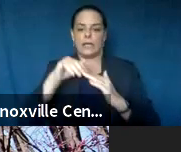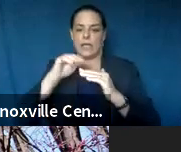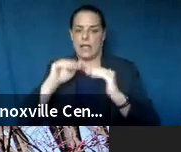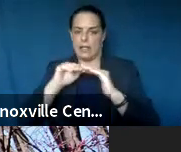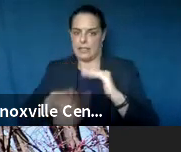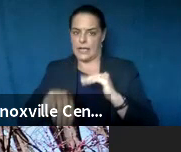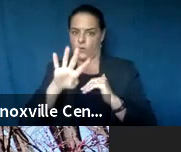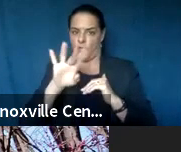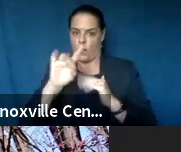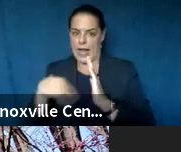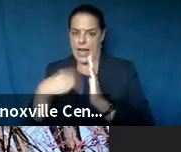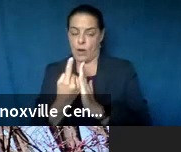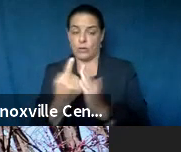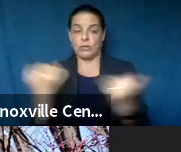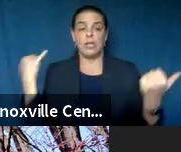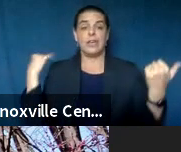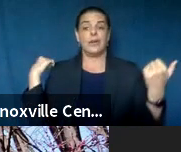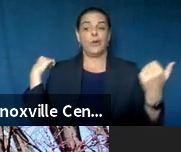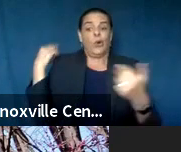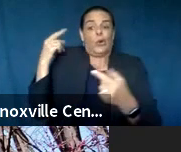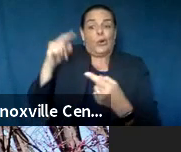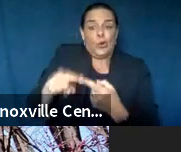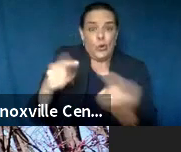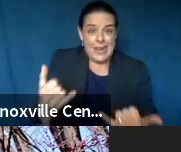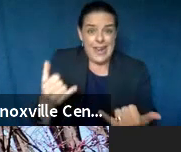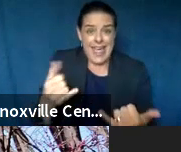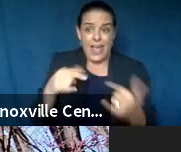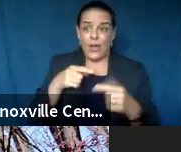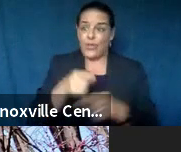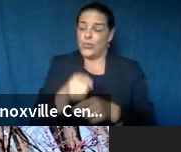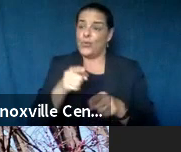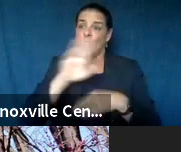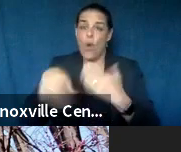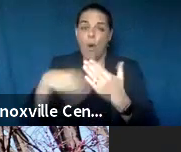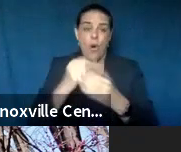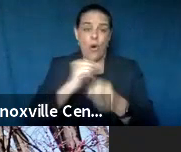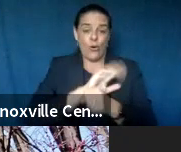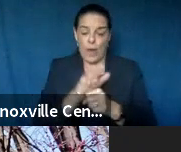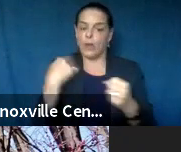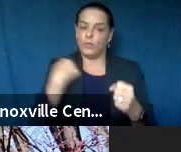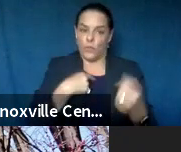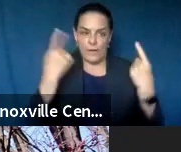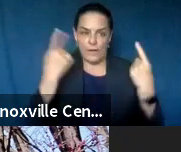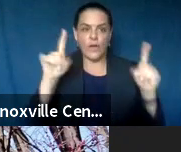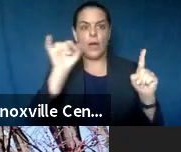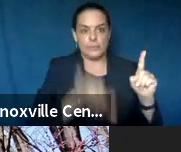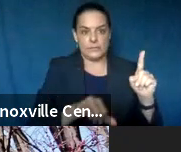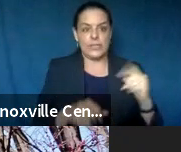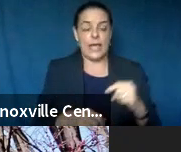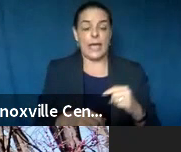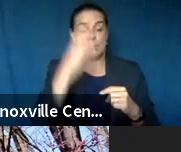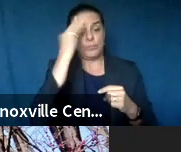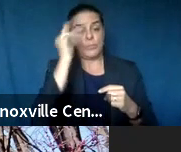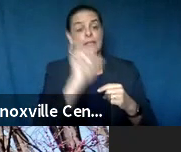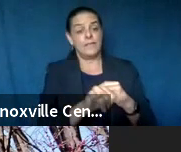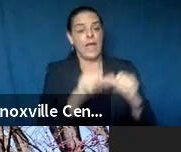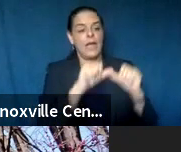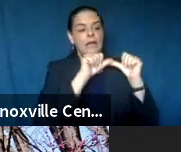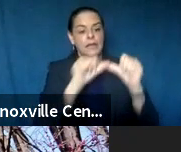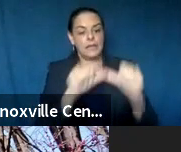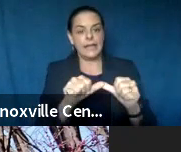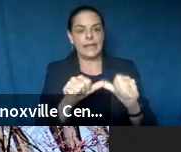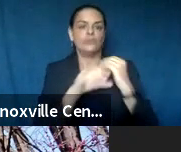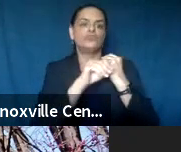date, throughout this pandemic, we have accomplished that for all of our cases and contacts. Because of this benchmark continues to be represented